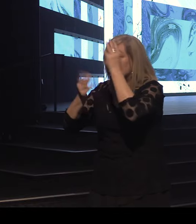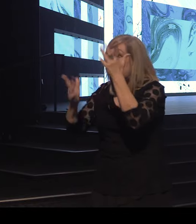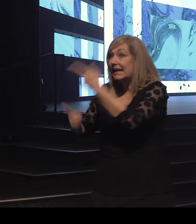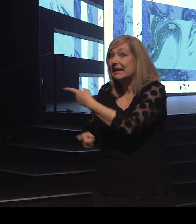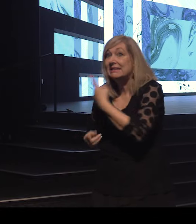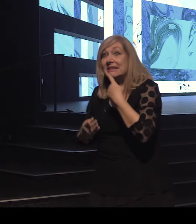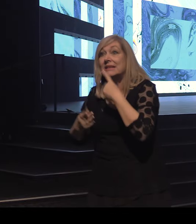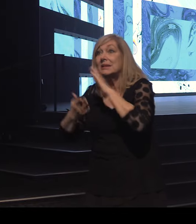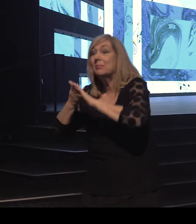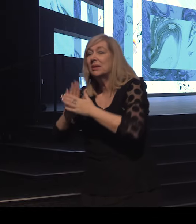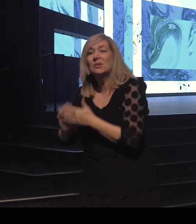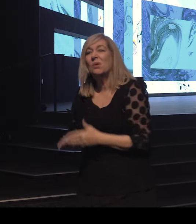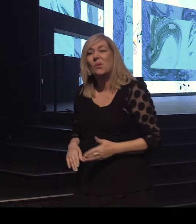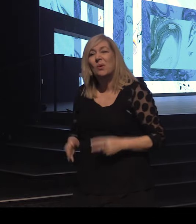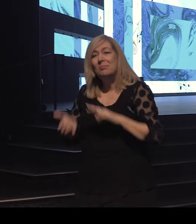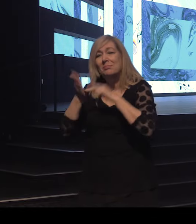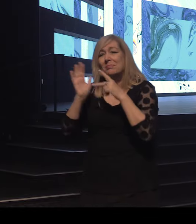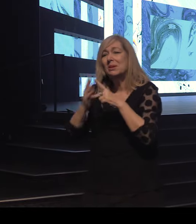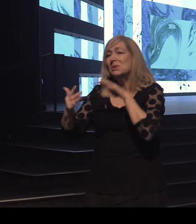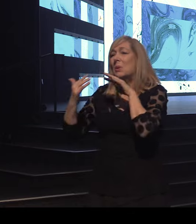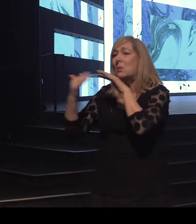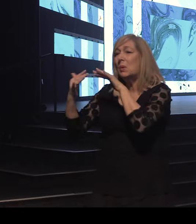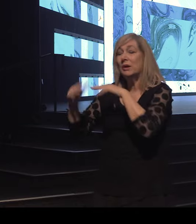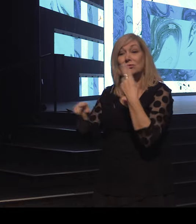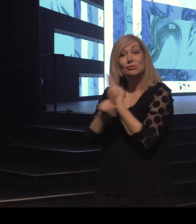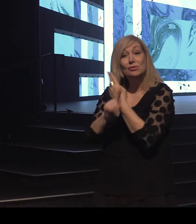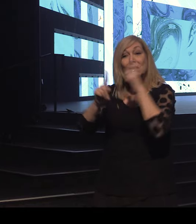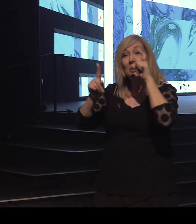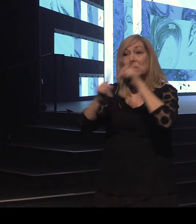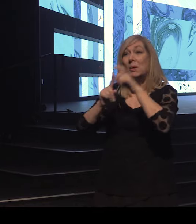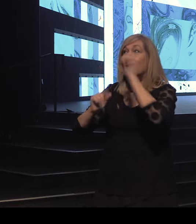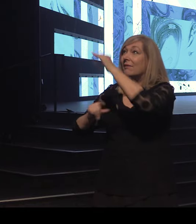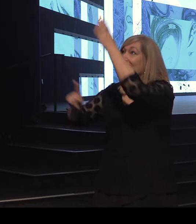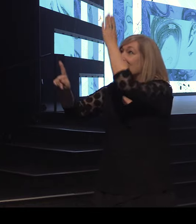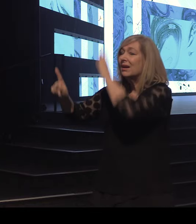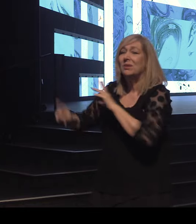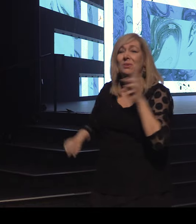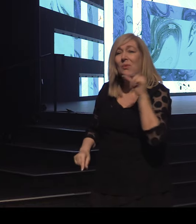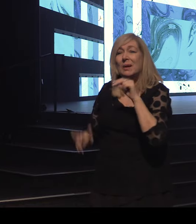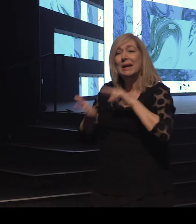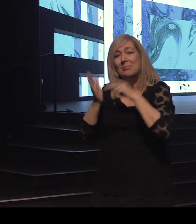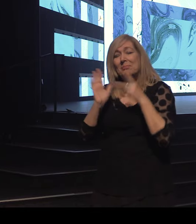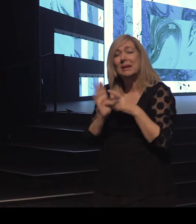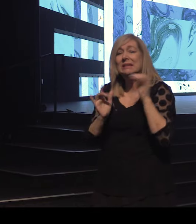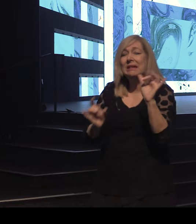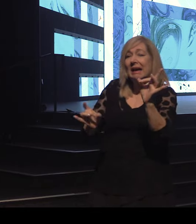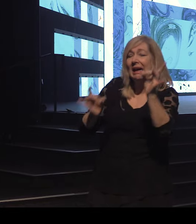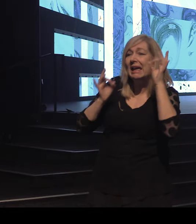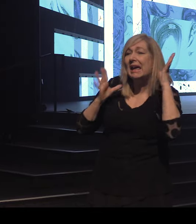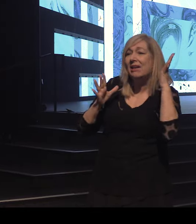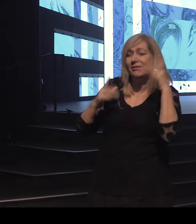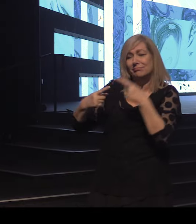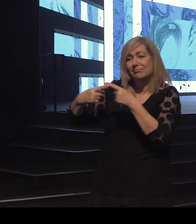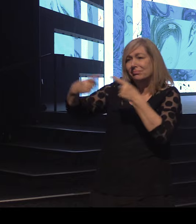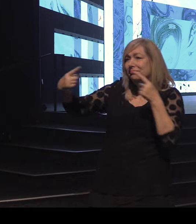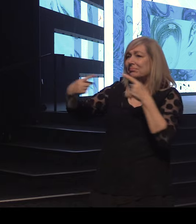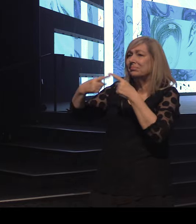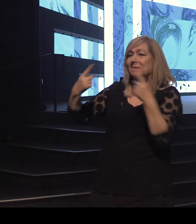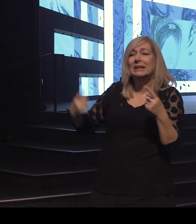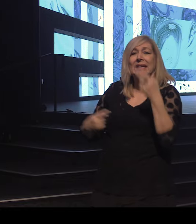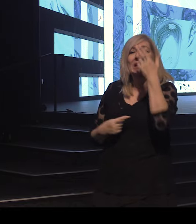peace, he means war. When he uses the name of the Almighty, he means the power of evil, the fallen